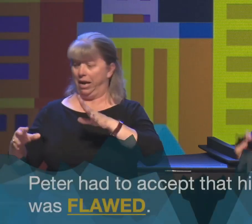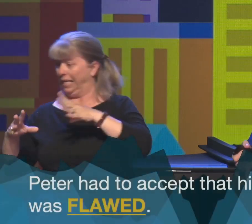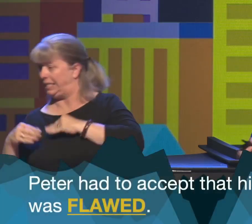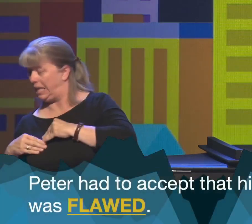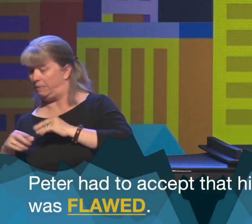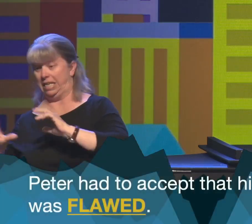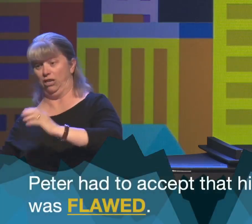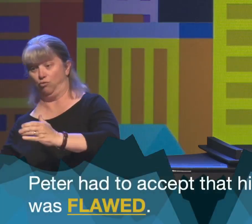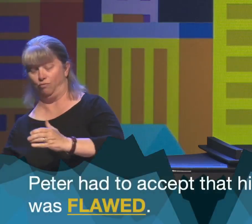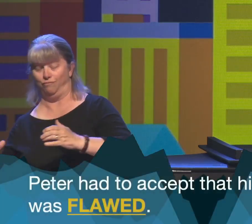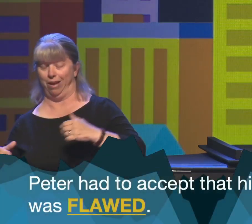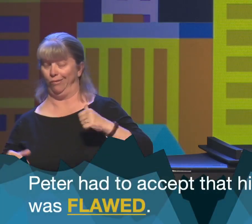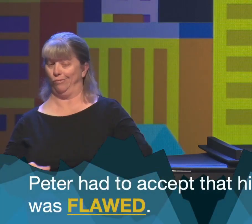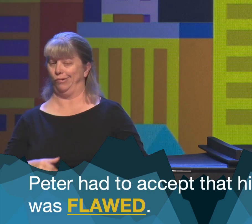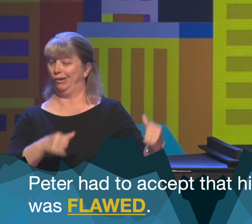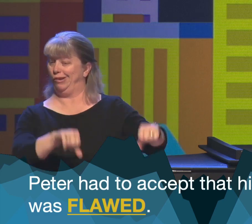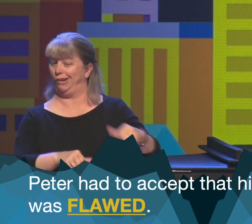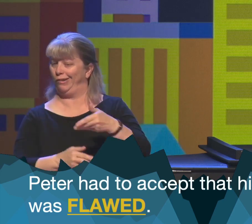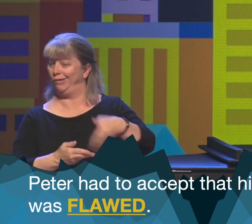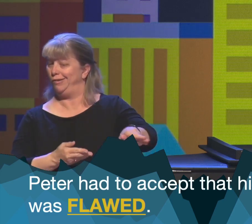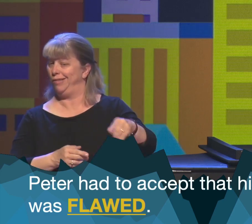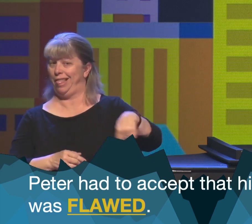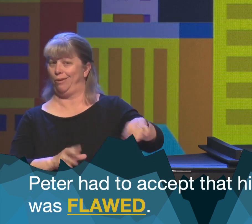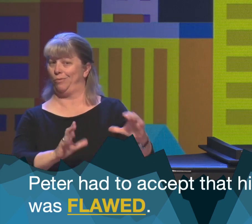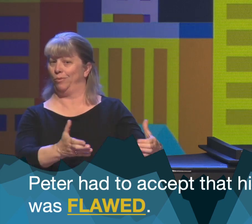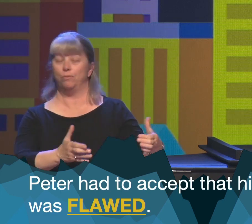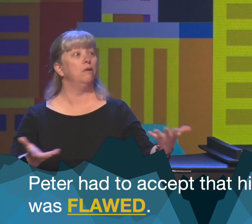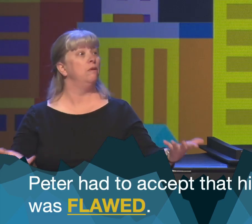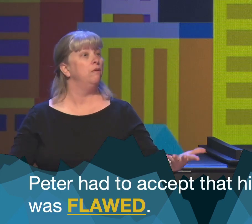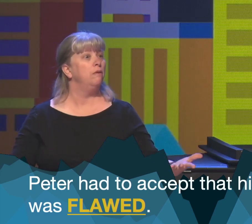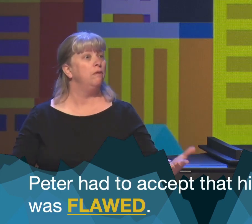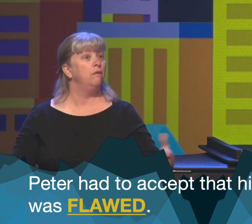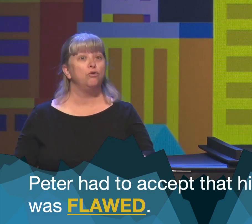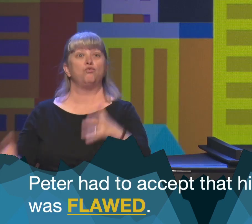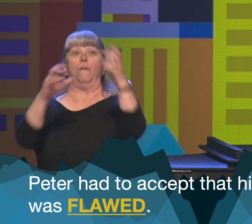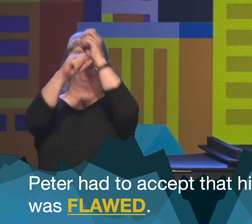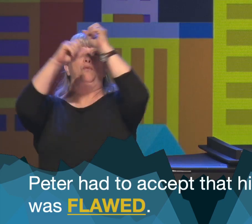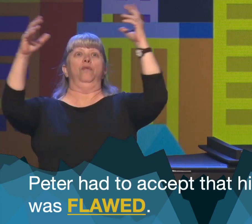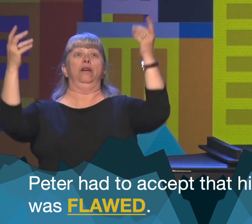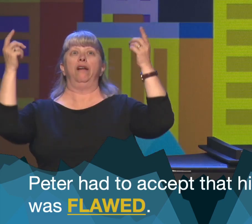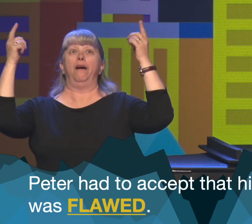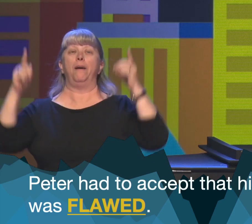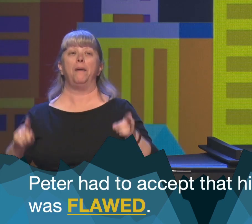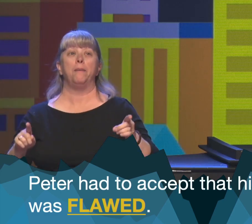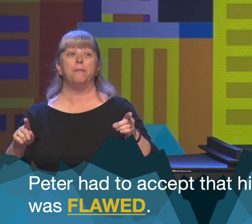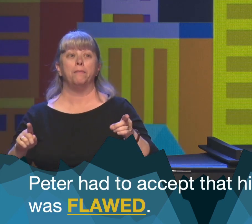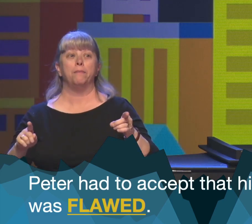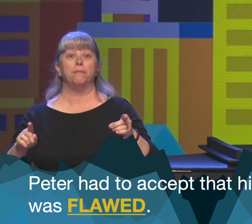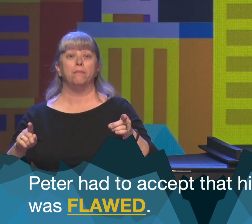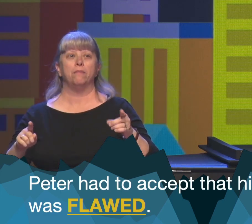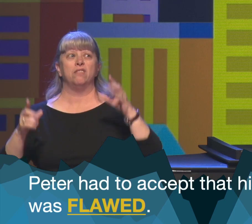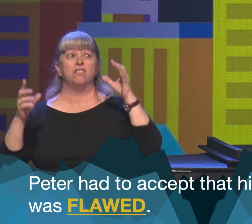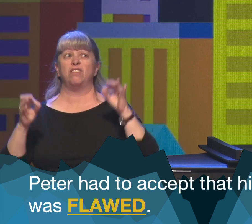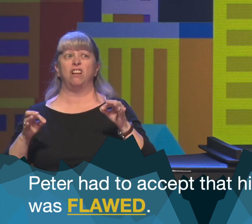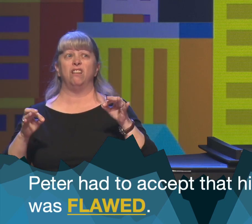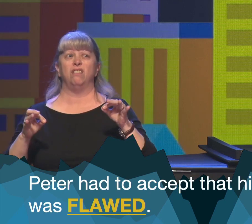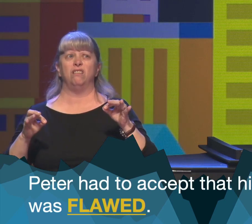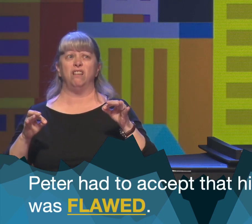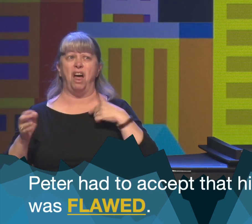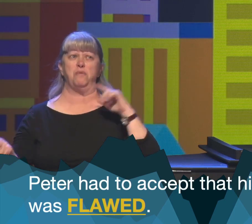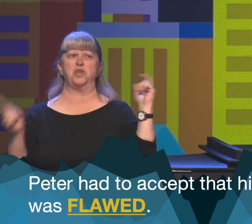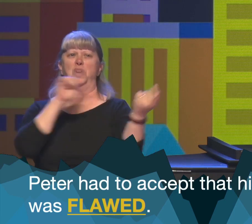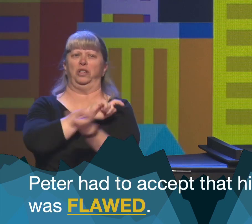God rejects. And he has this disruptive vision and he decides, that's it, I'm